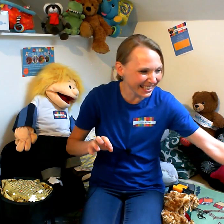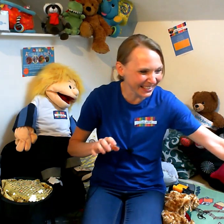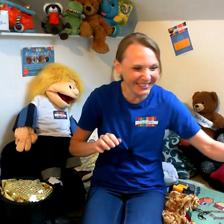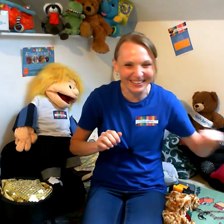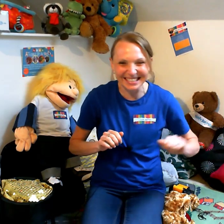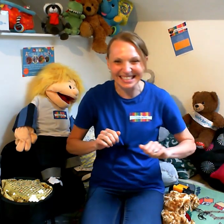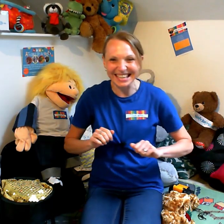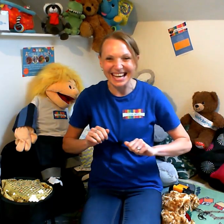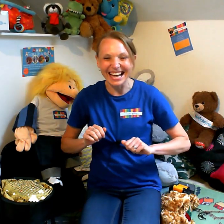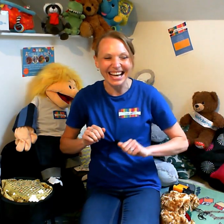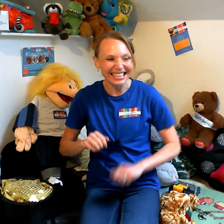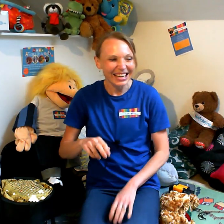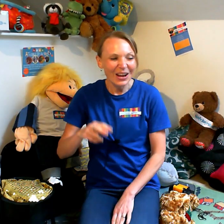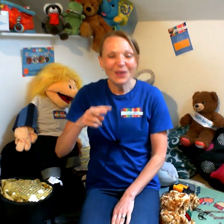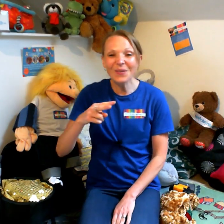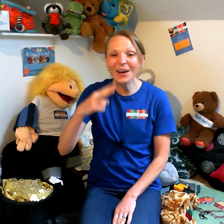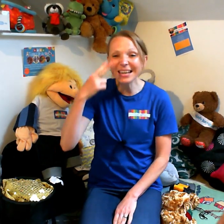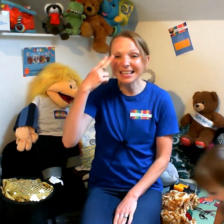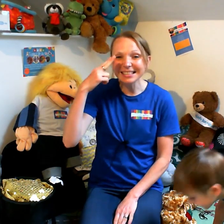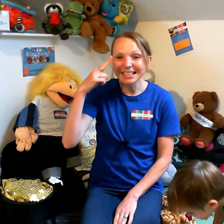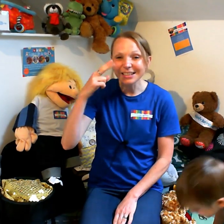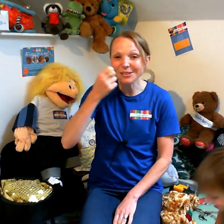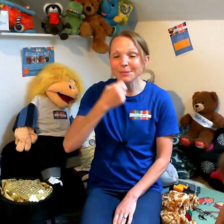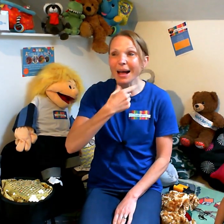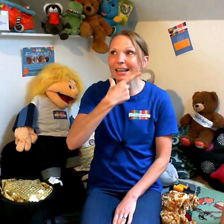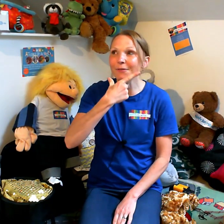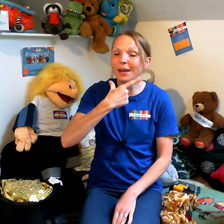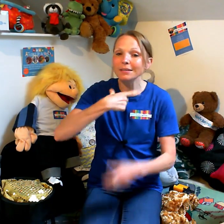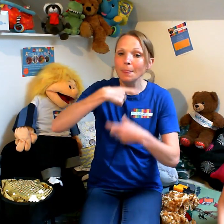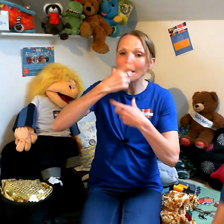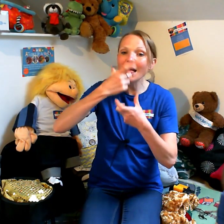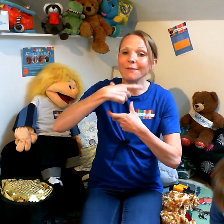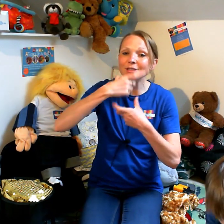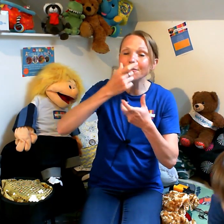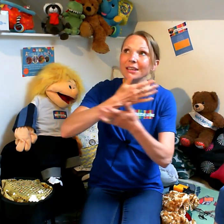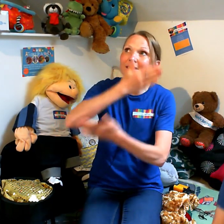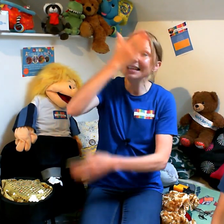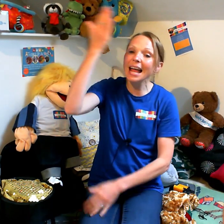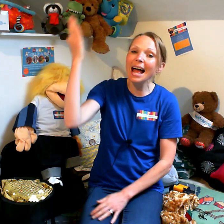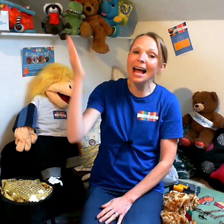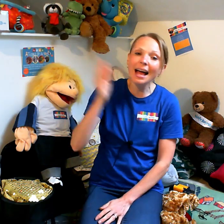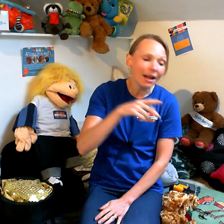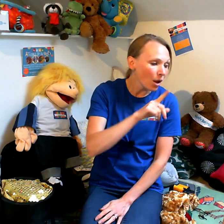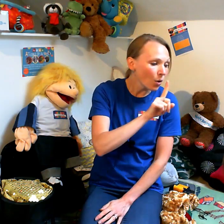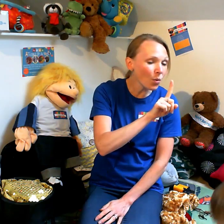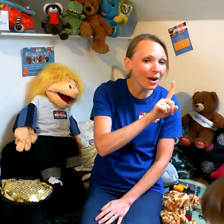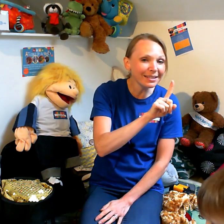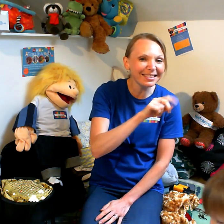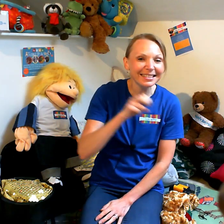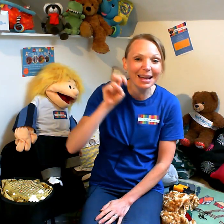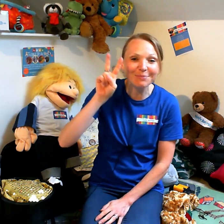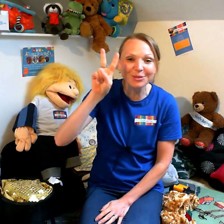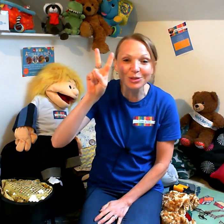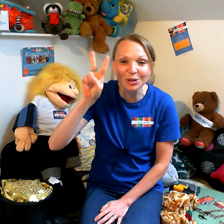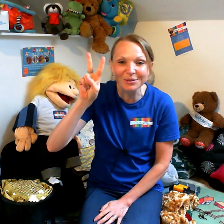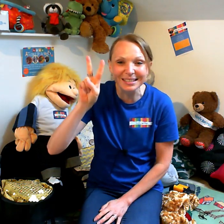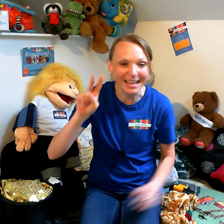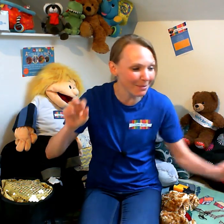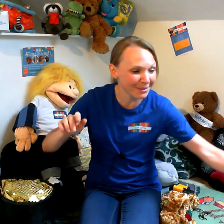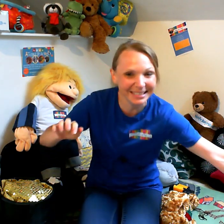you under there. When I see your smiling face, laughter fills the air. One step, two step, tickle